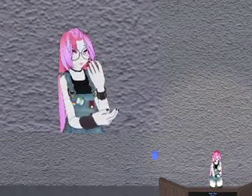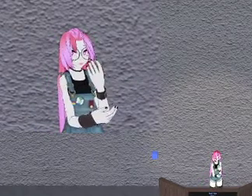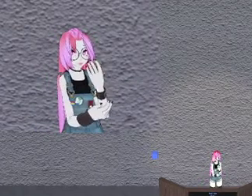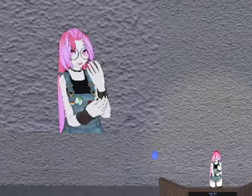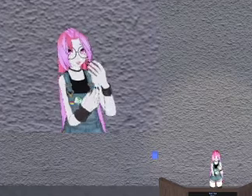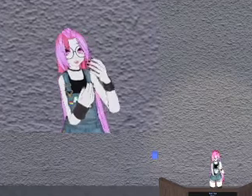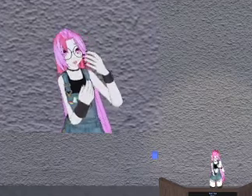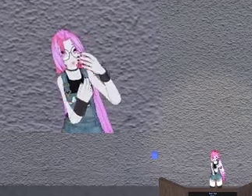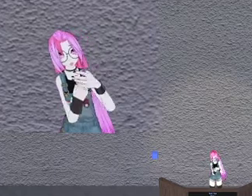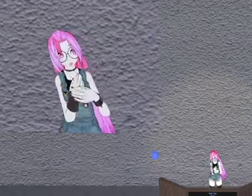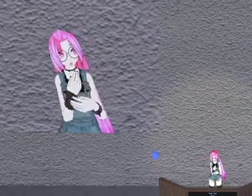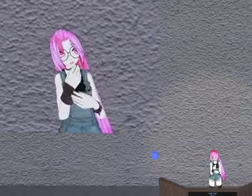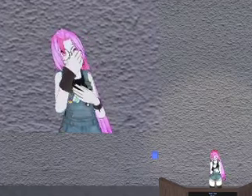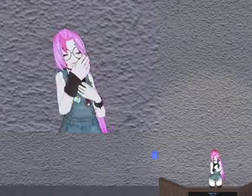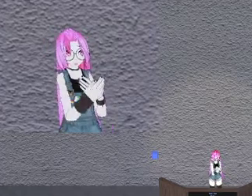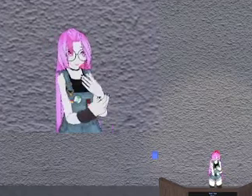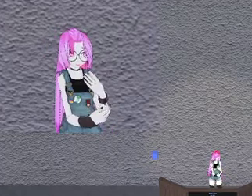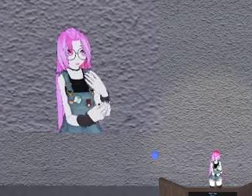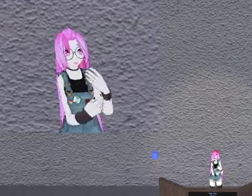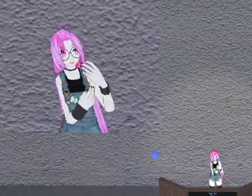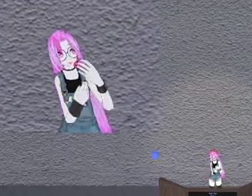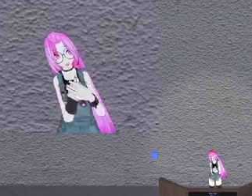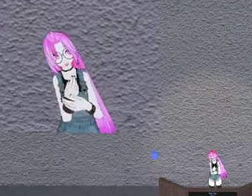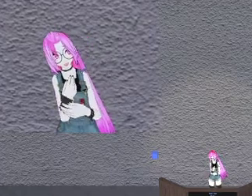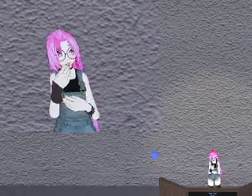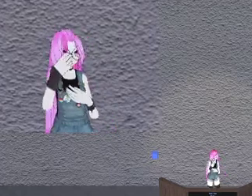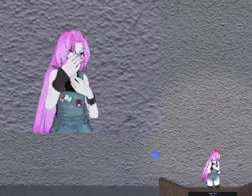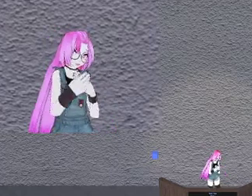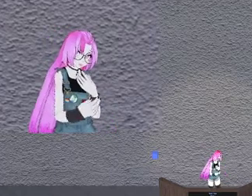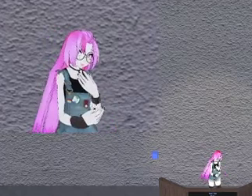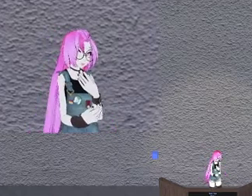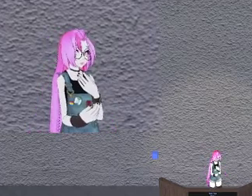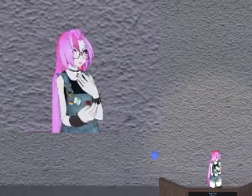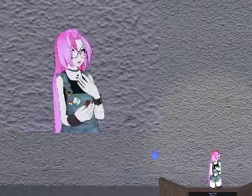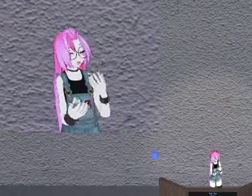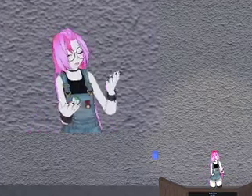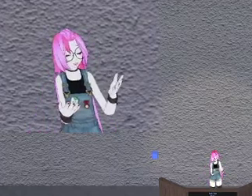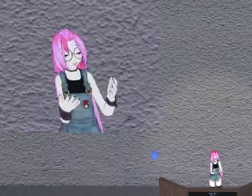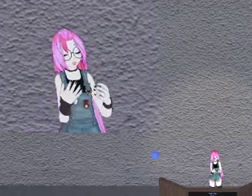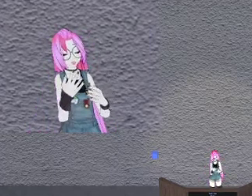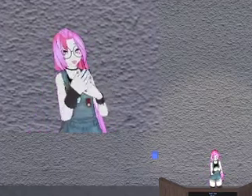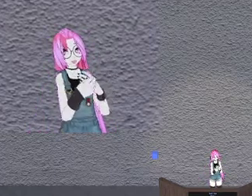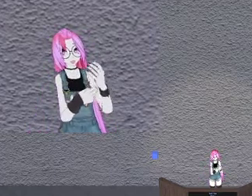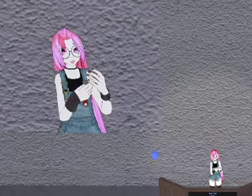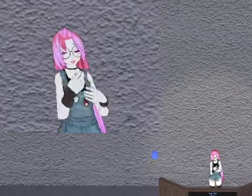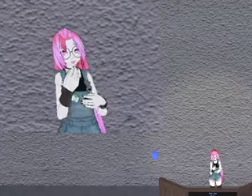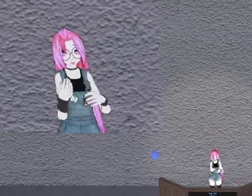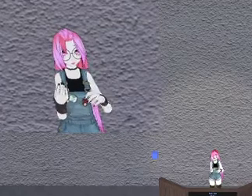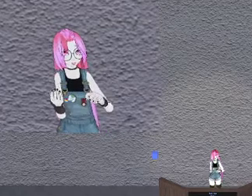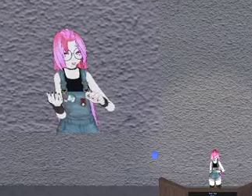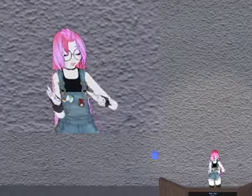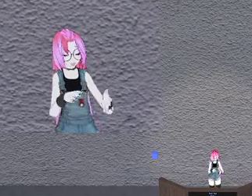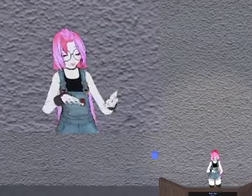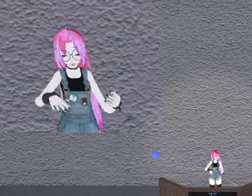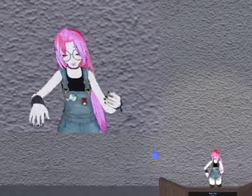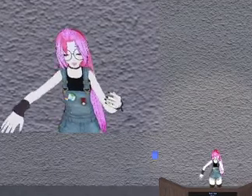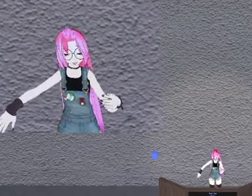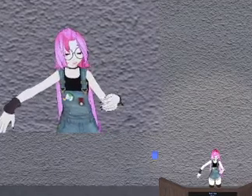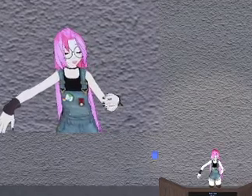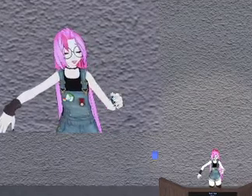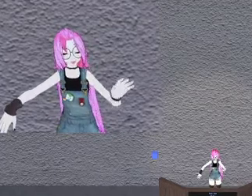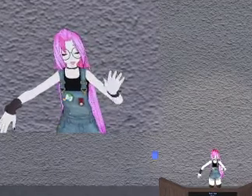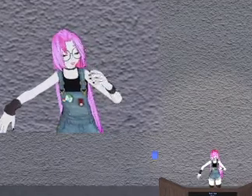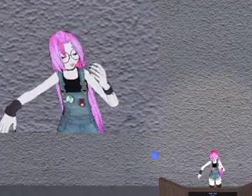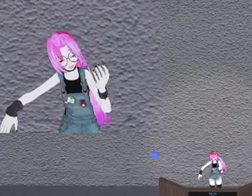right? And then if you're having two, hand. One hand, other hand. So that's why I say, I'm like, my hands, they died. One